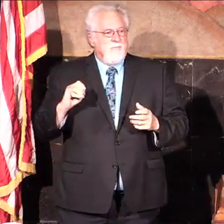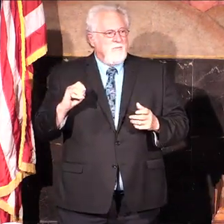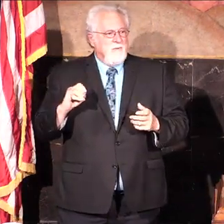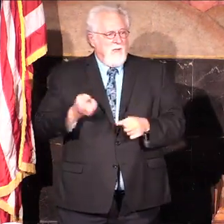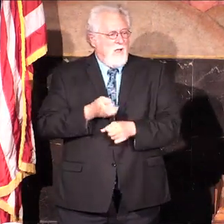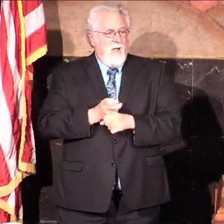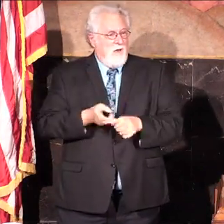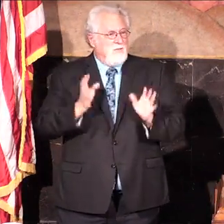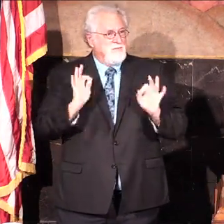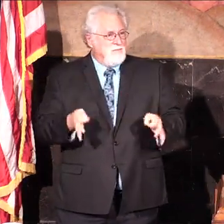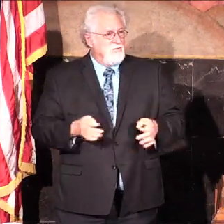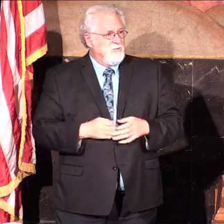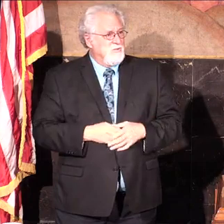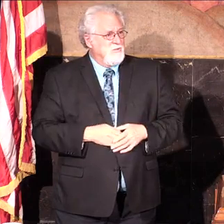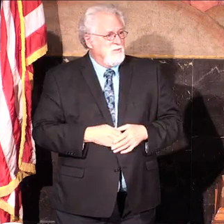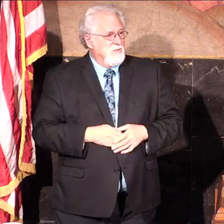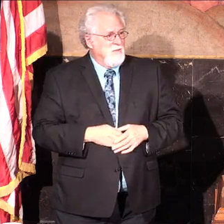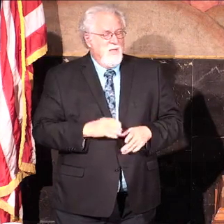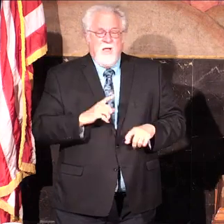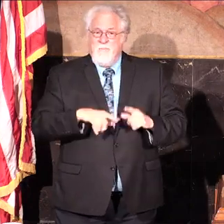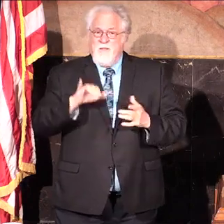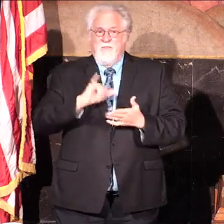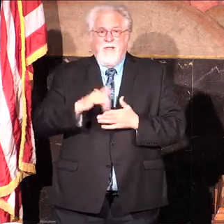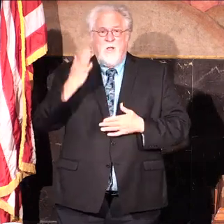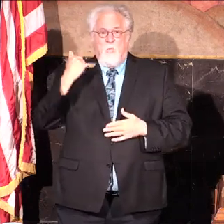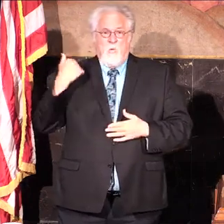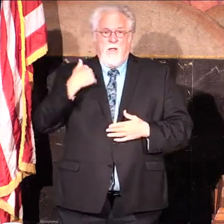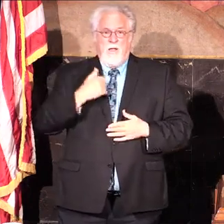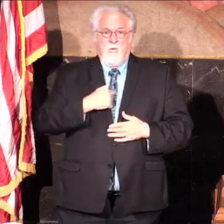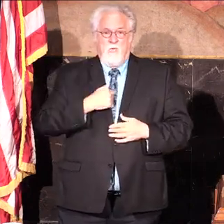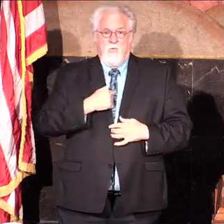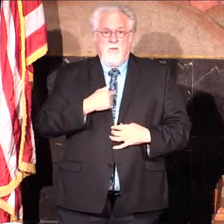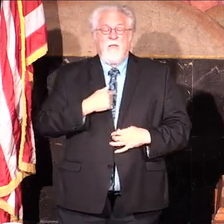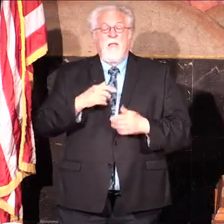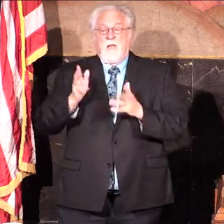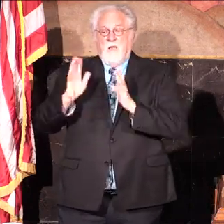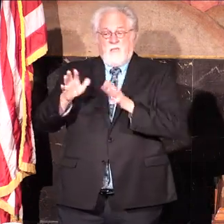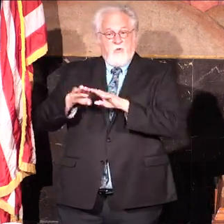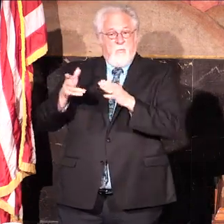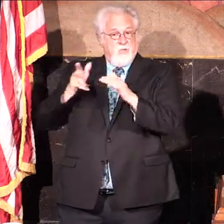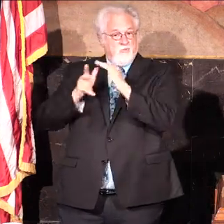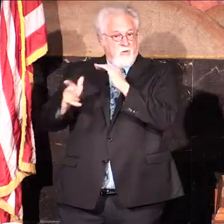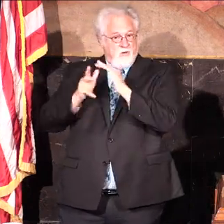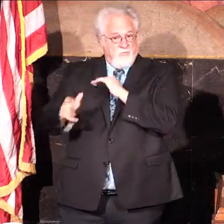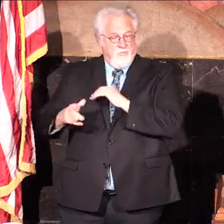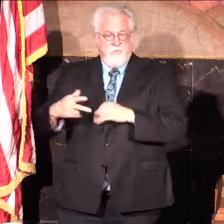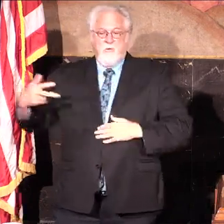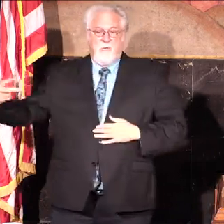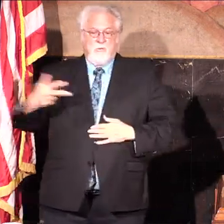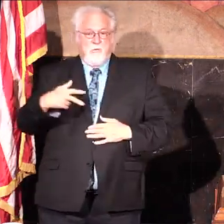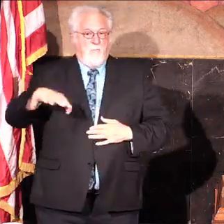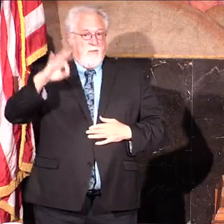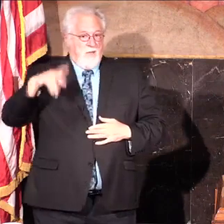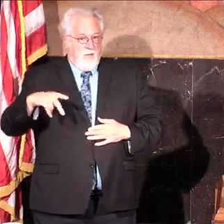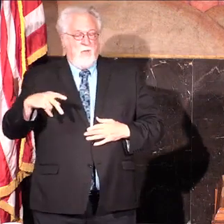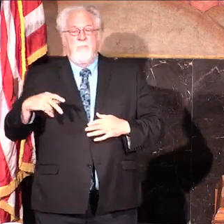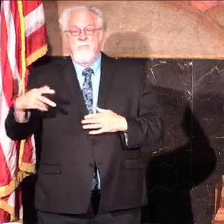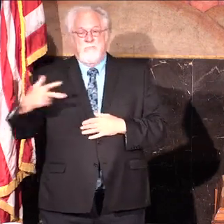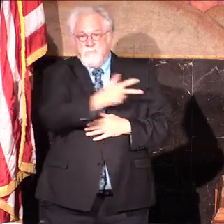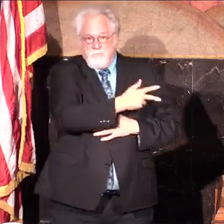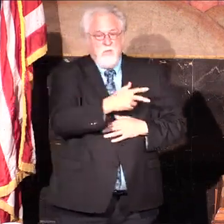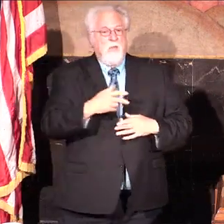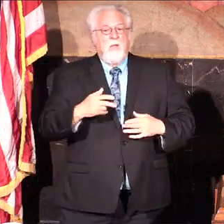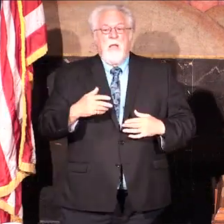are hard decisions to make, but that is why we left open drive-throughs. We left open curbside pickup. If they've